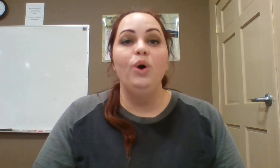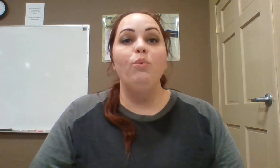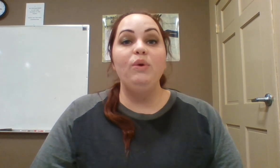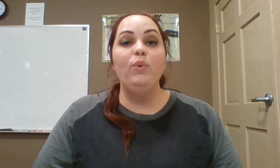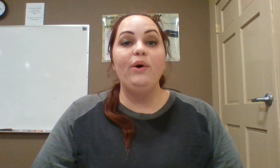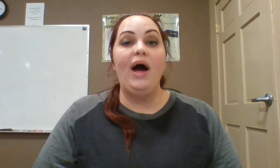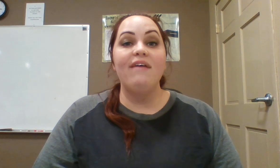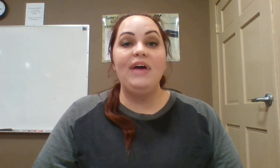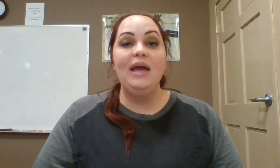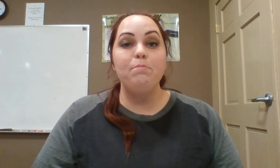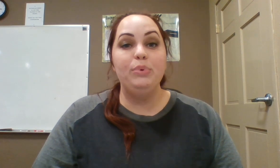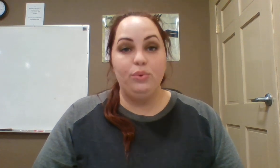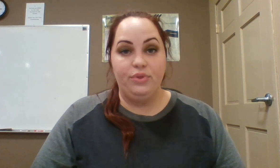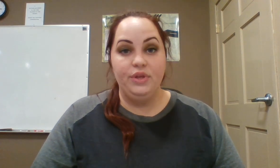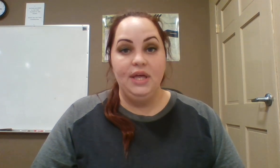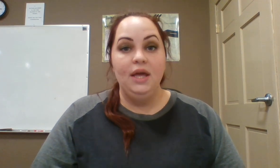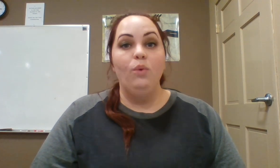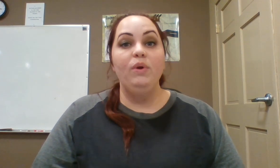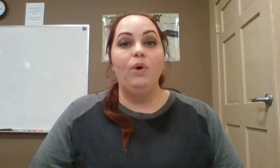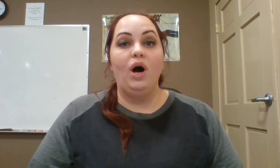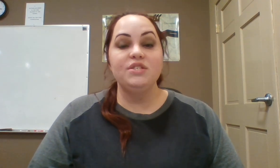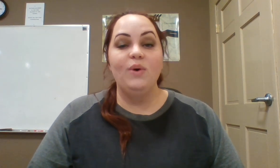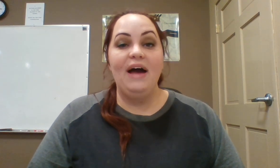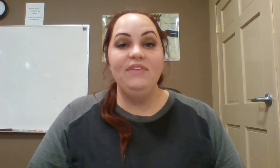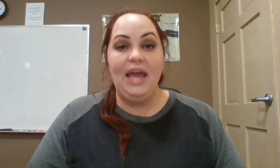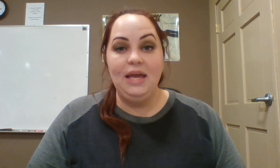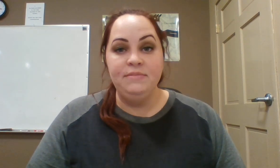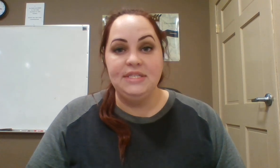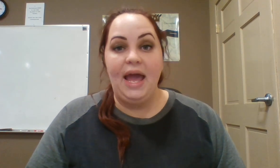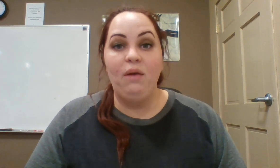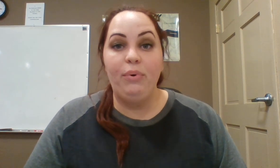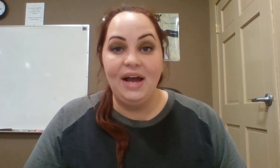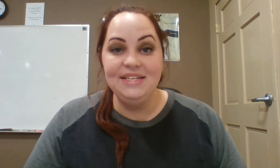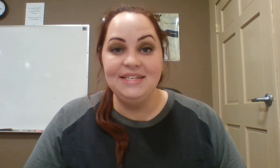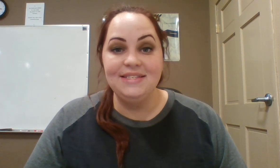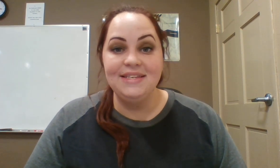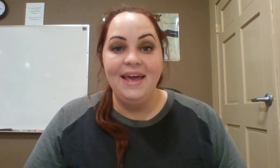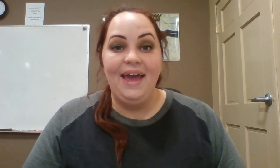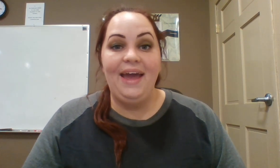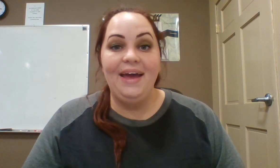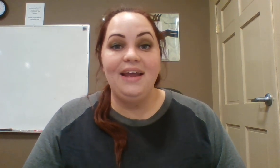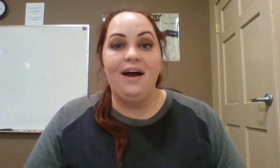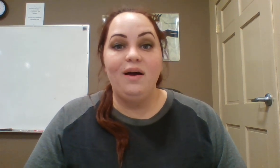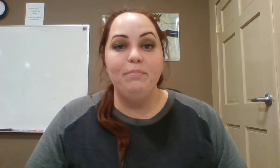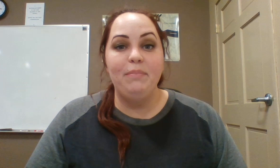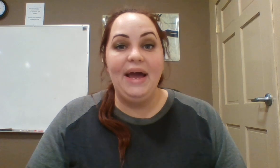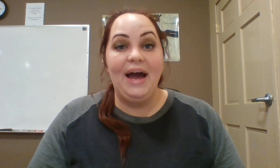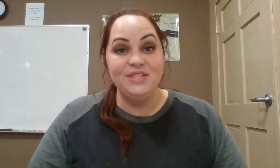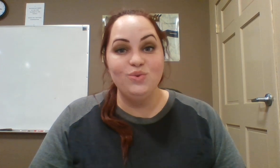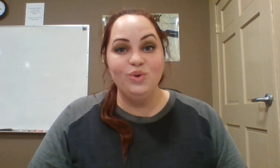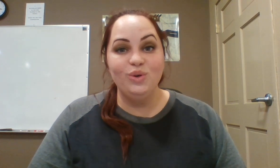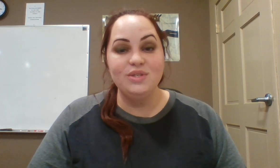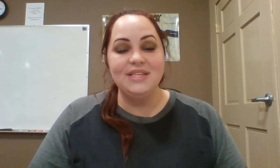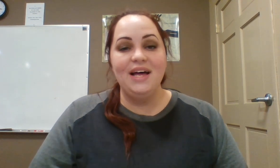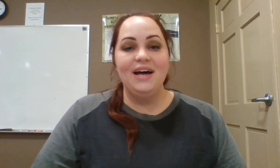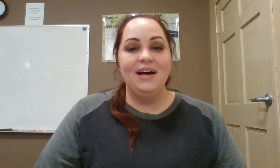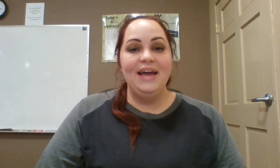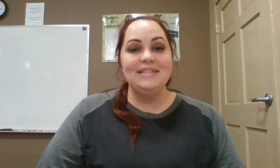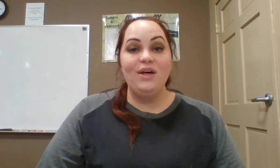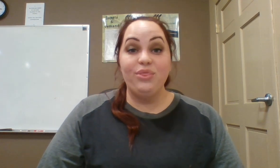We will have a booth. We will also have games and prizes. And my high school girls, the ASL 3